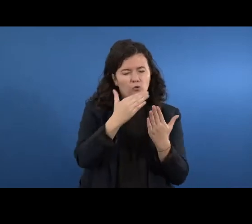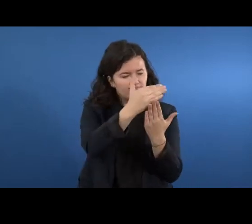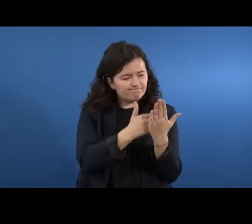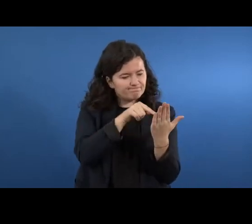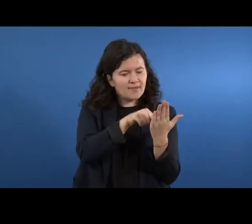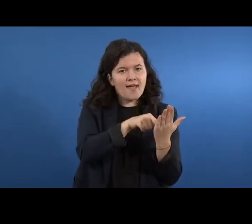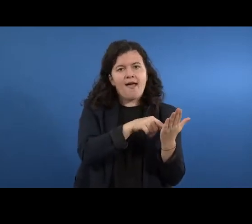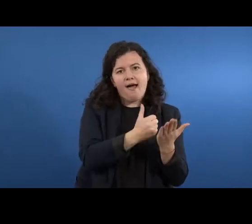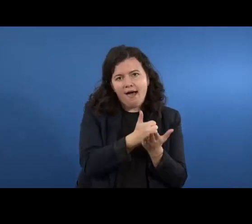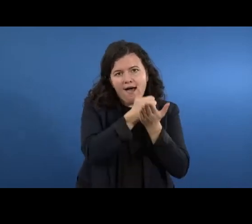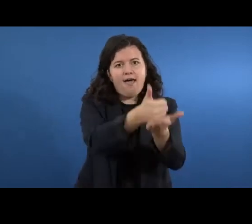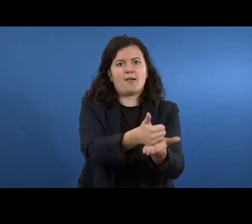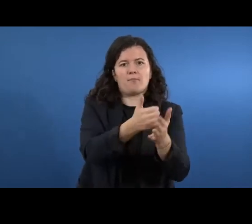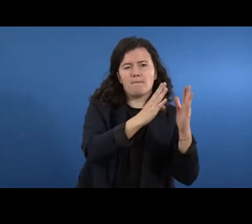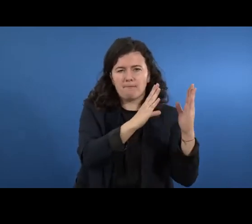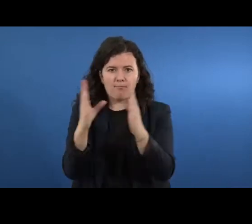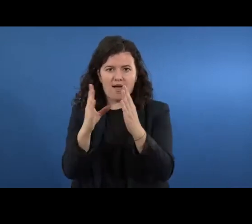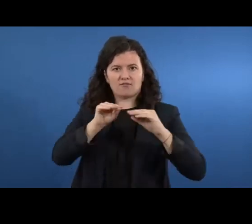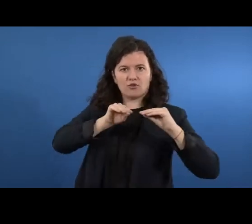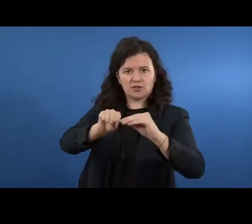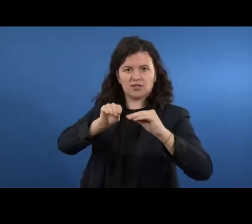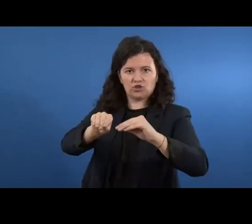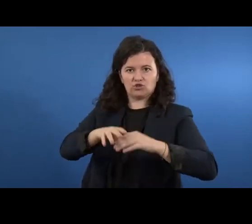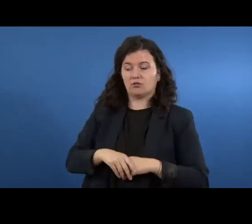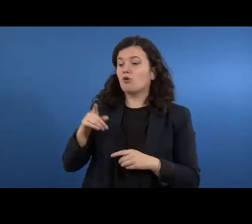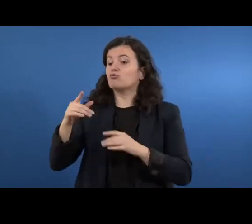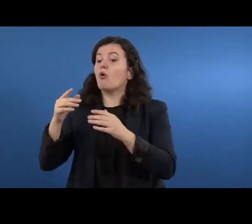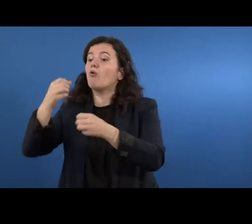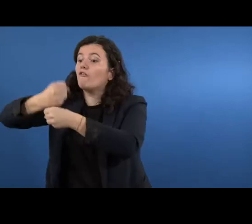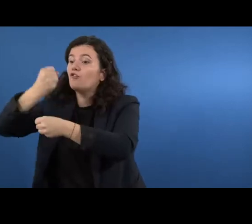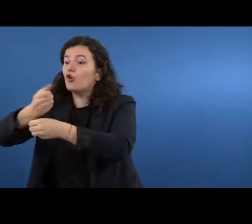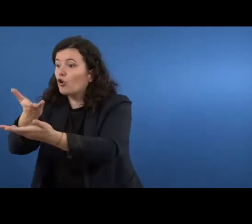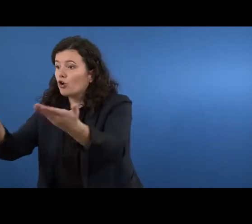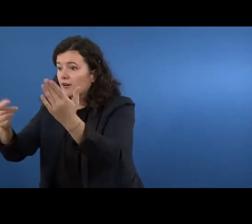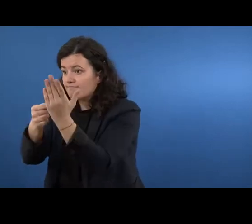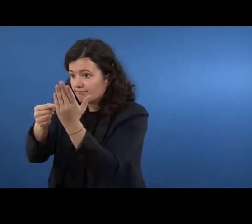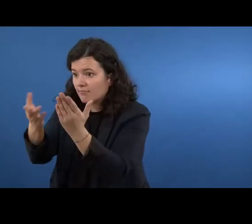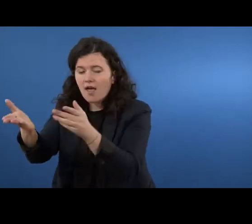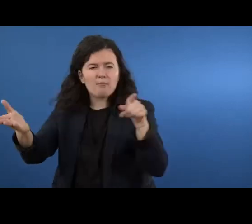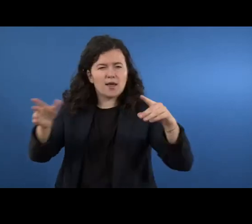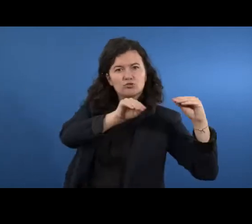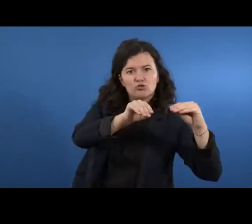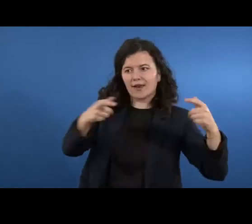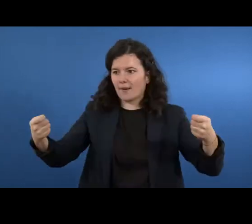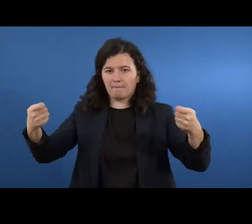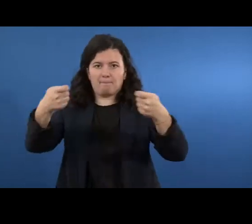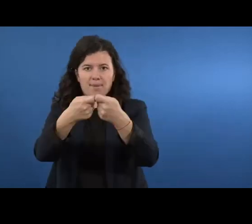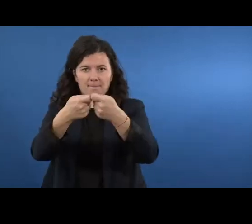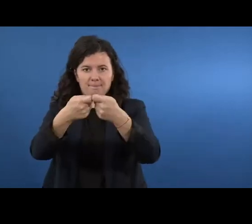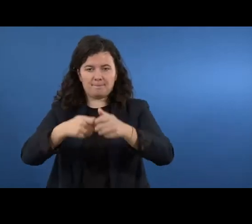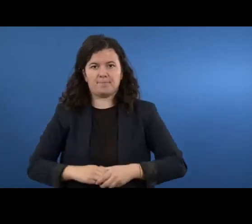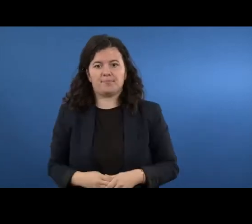needs, anticipations, and matching. And ensure that technical and vocational education and